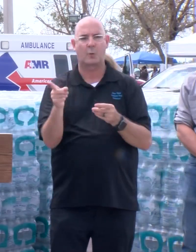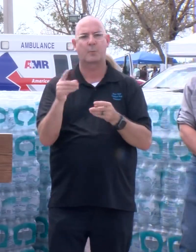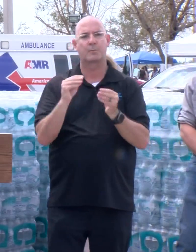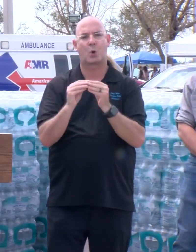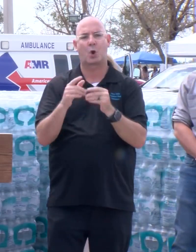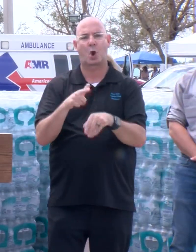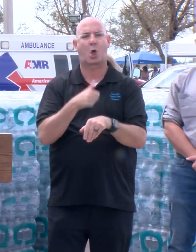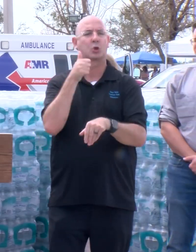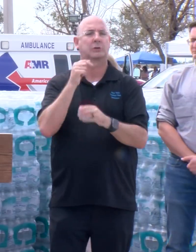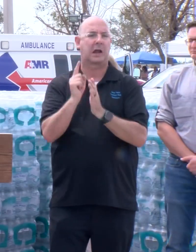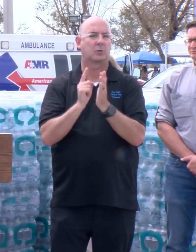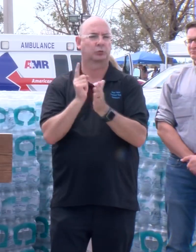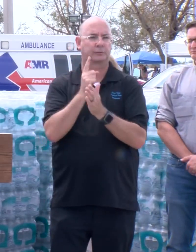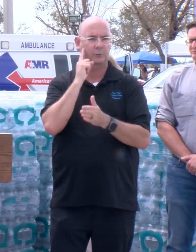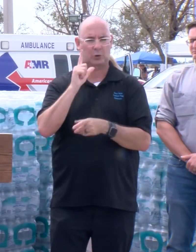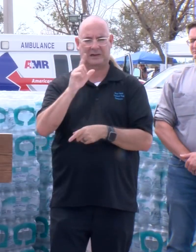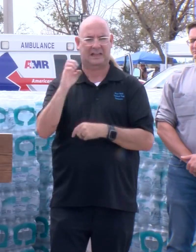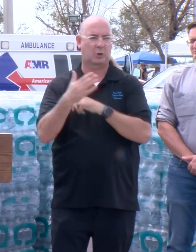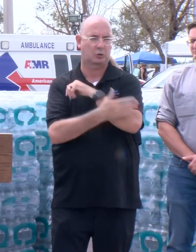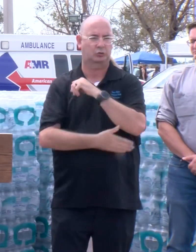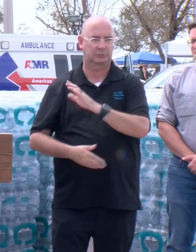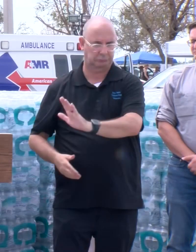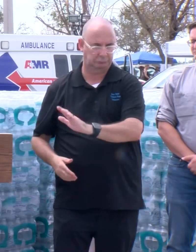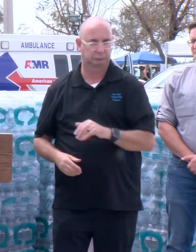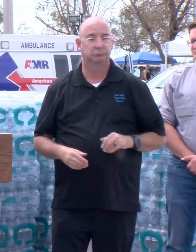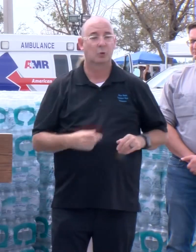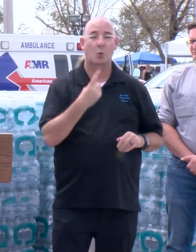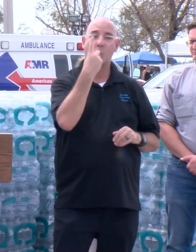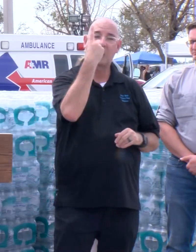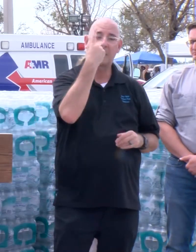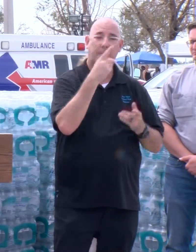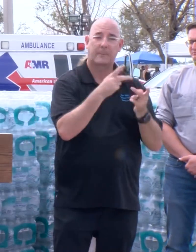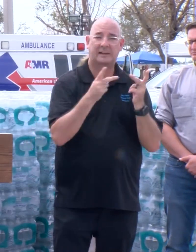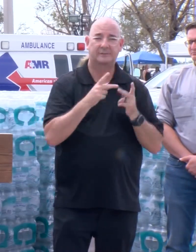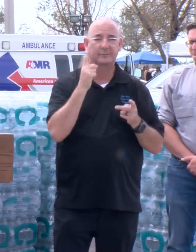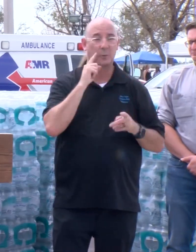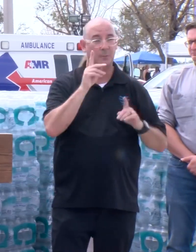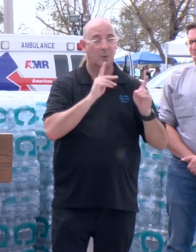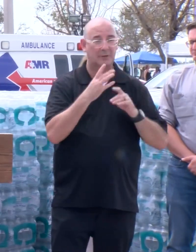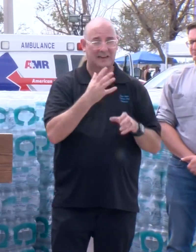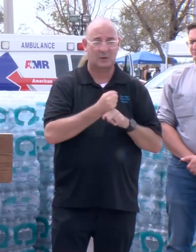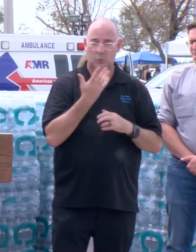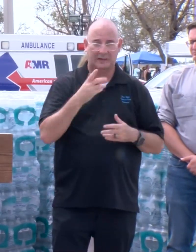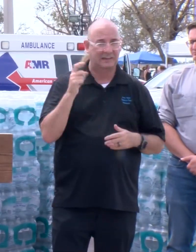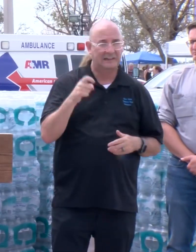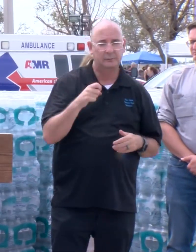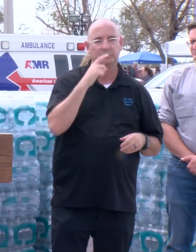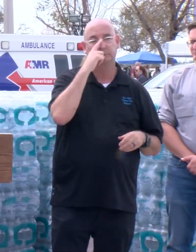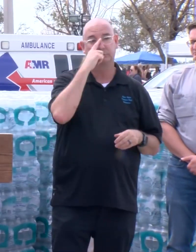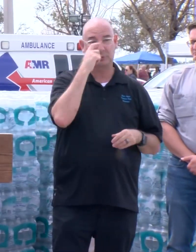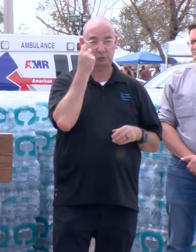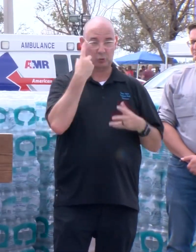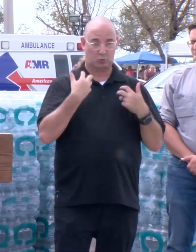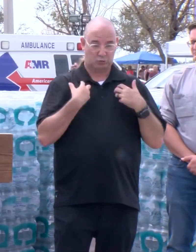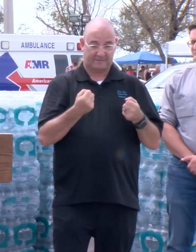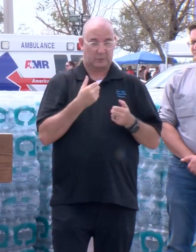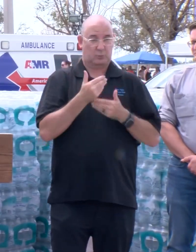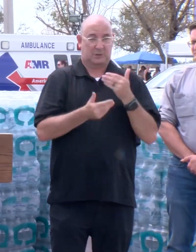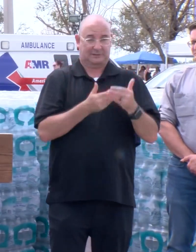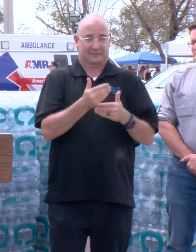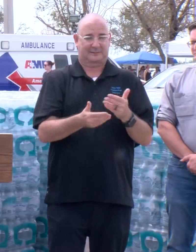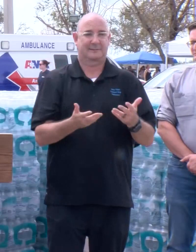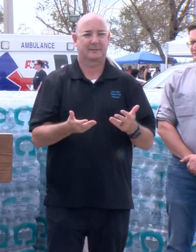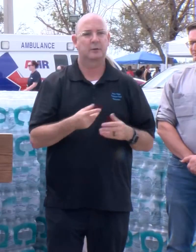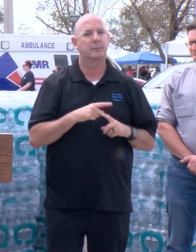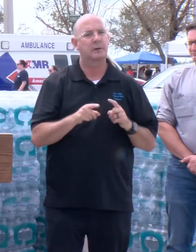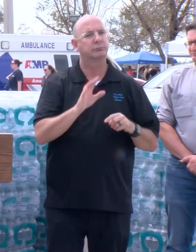one-stop shops that provide residents with needed assistance to better help them understand the recovery process. But as the governor has said, you do not have to come here